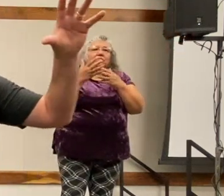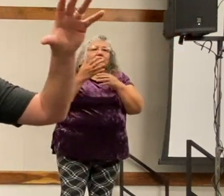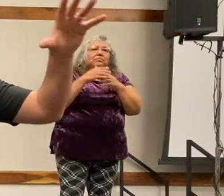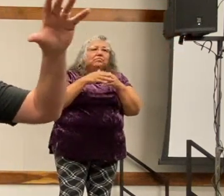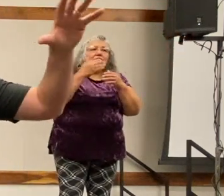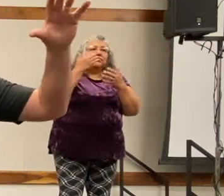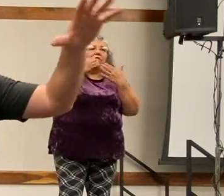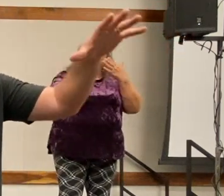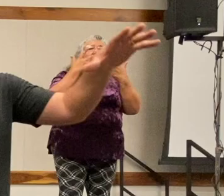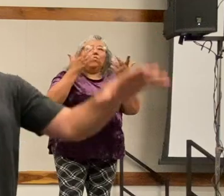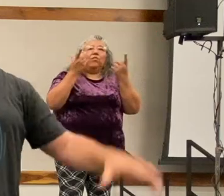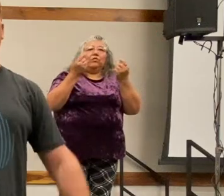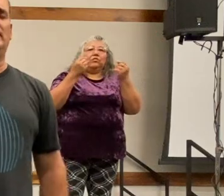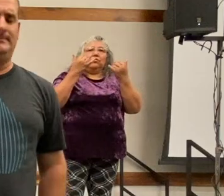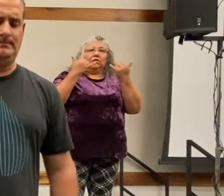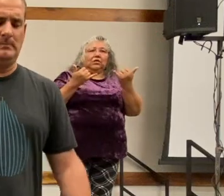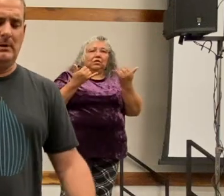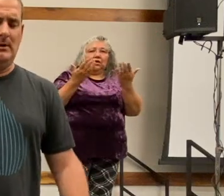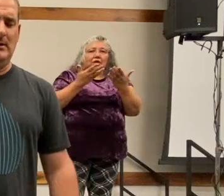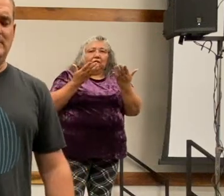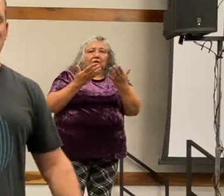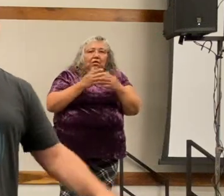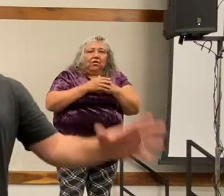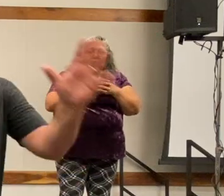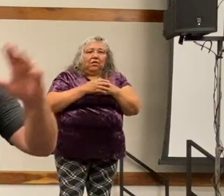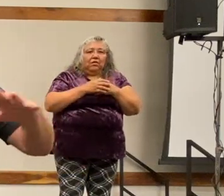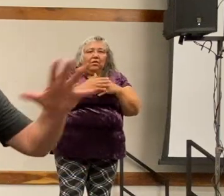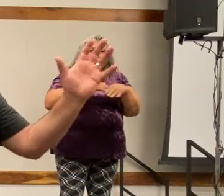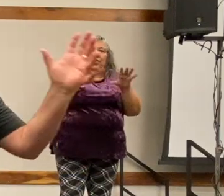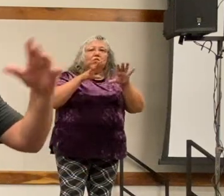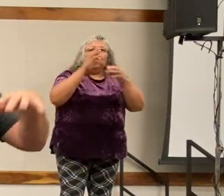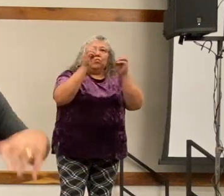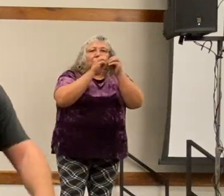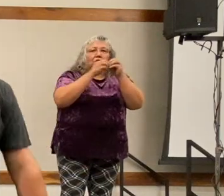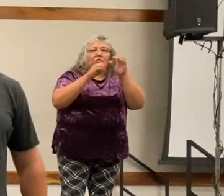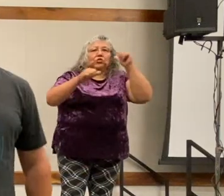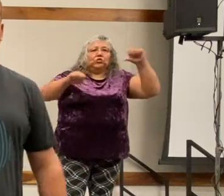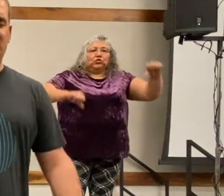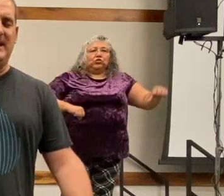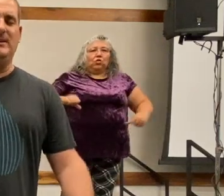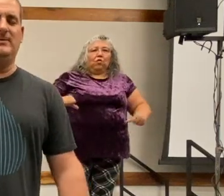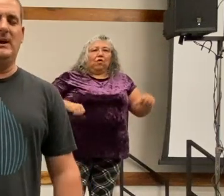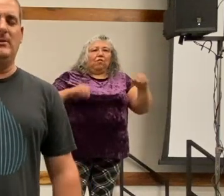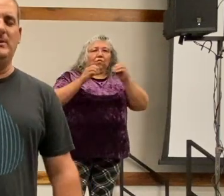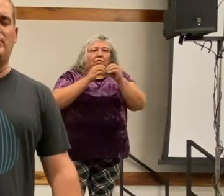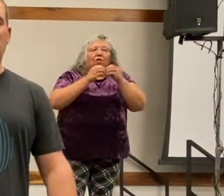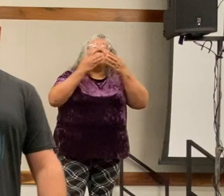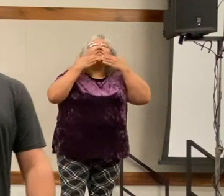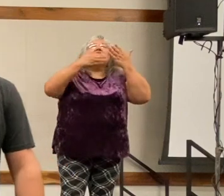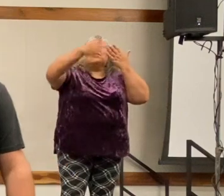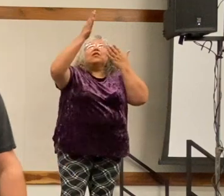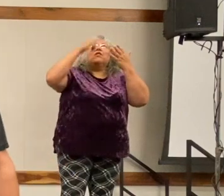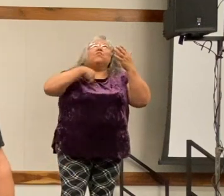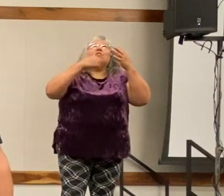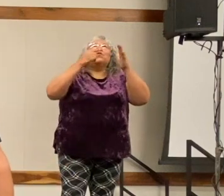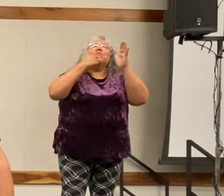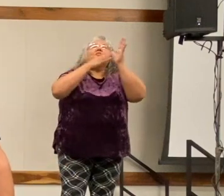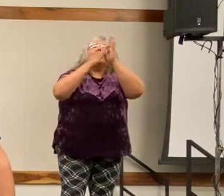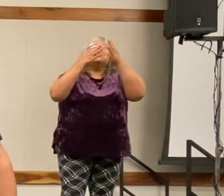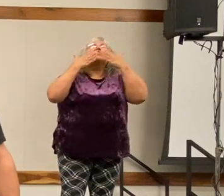here. And God, and I ask you to do more. Do it more. Show off more. Thank you, Father. We praise you and thank